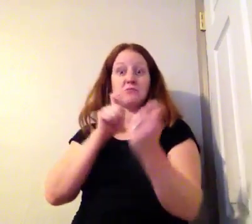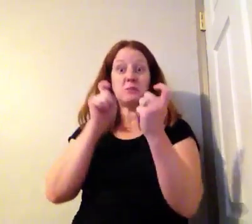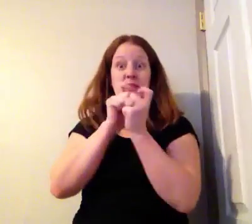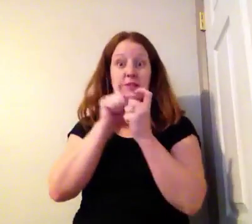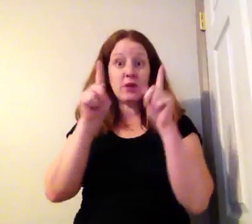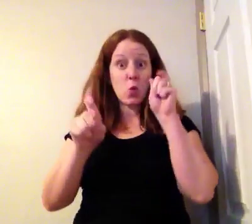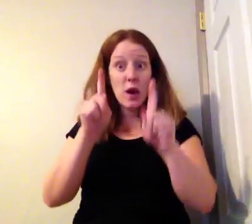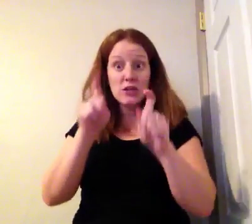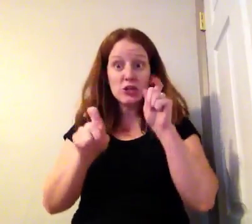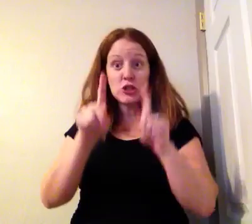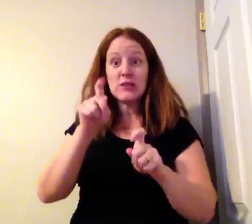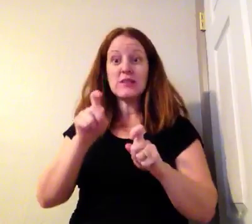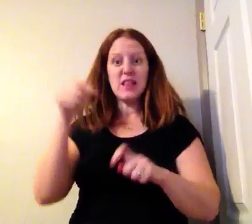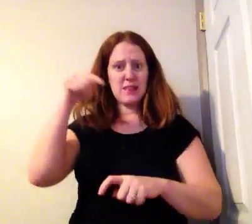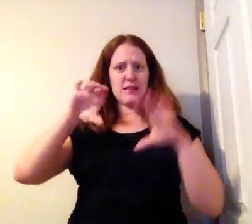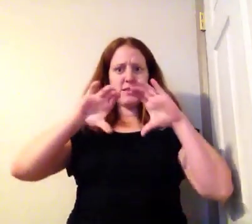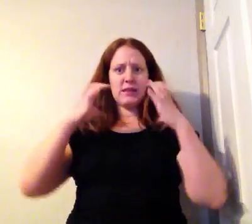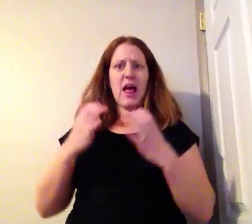after you peruse B-space,